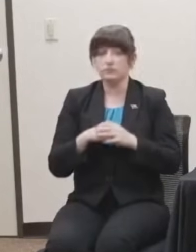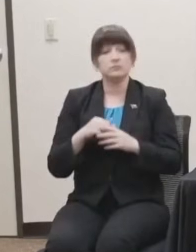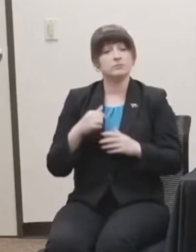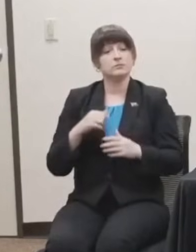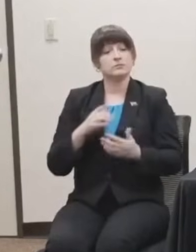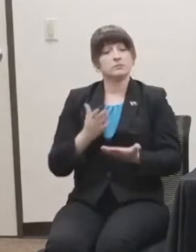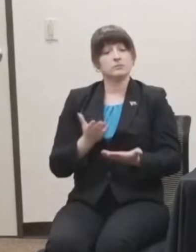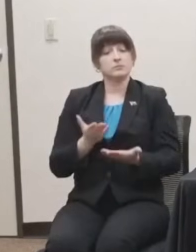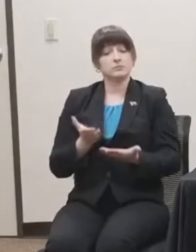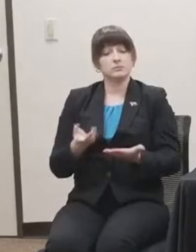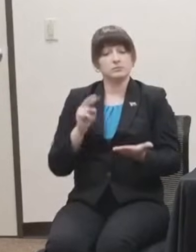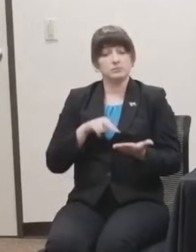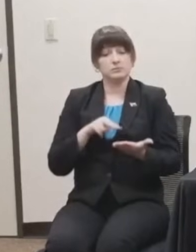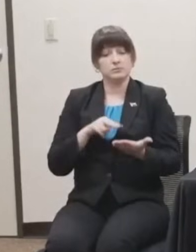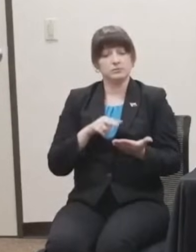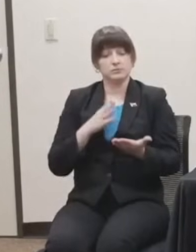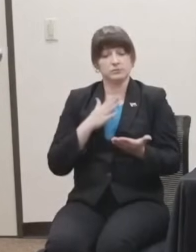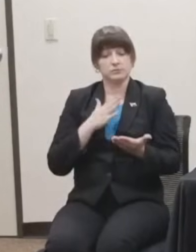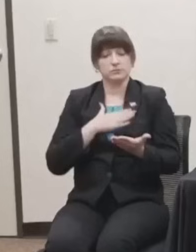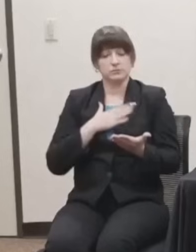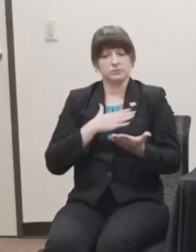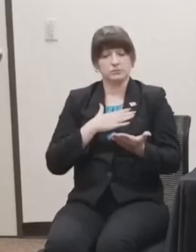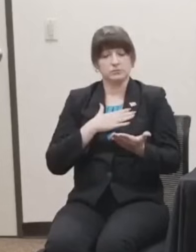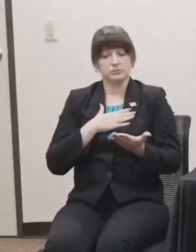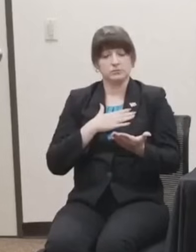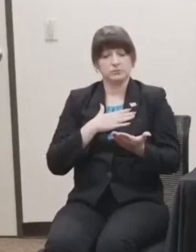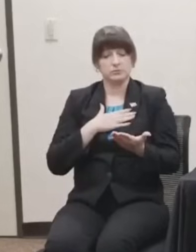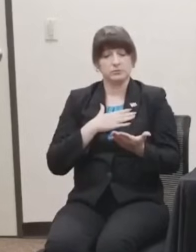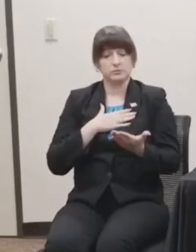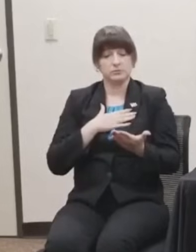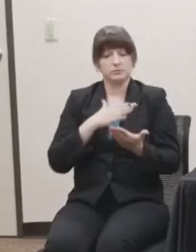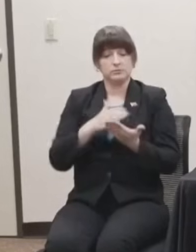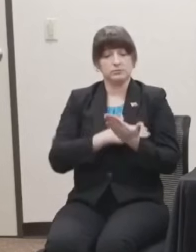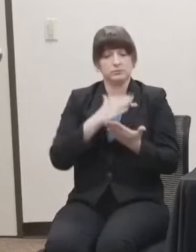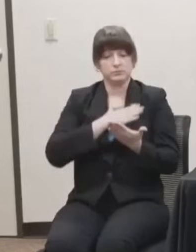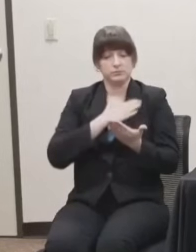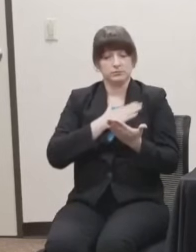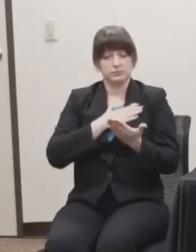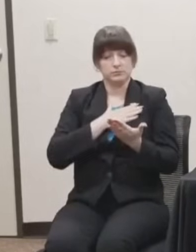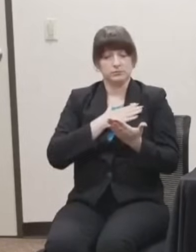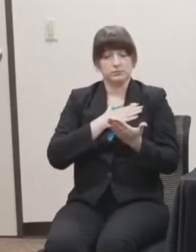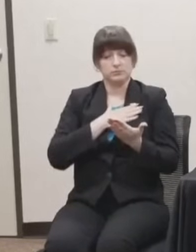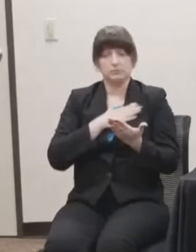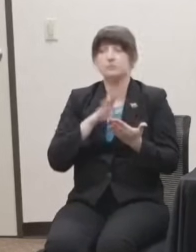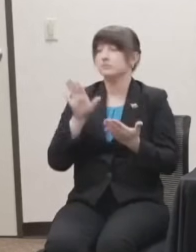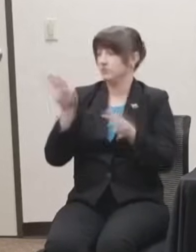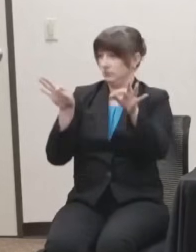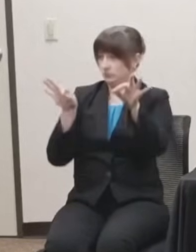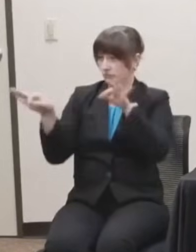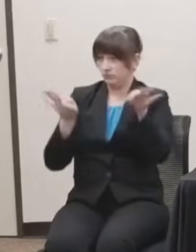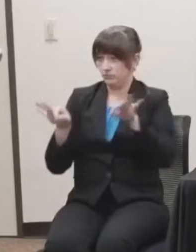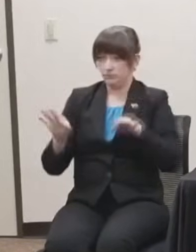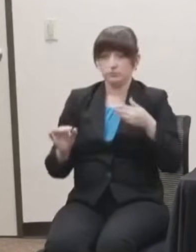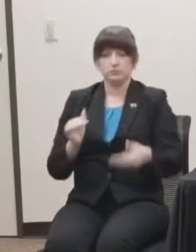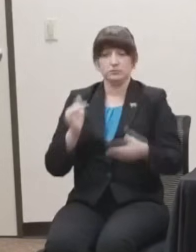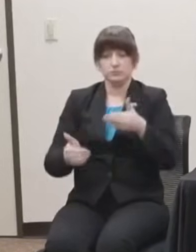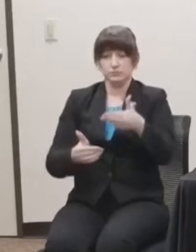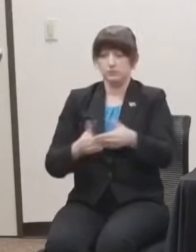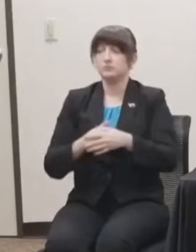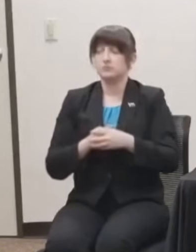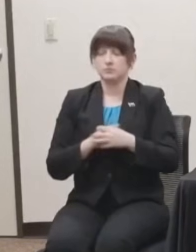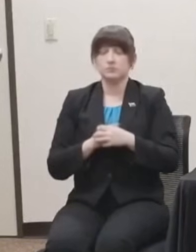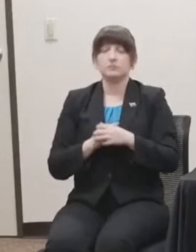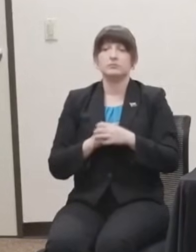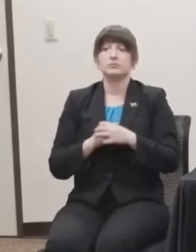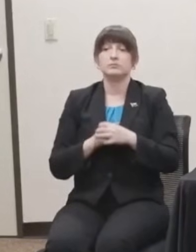total, my disaster declaration counties. So let me walk you through this. So I